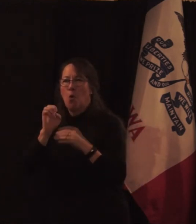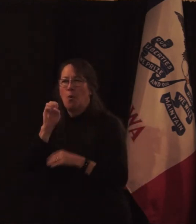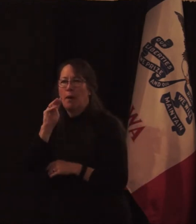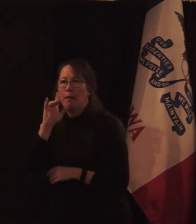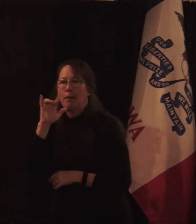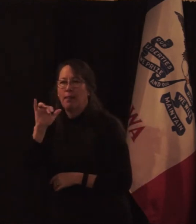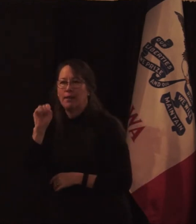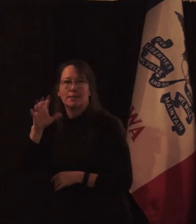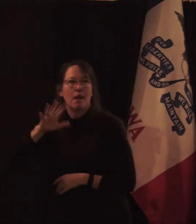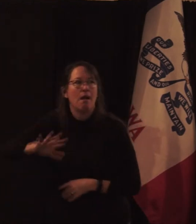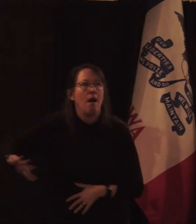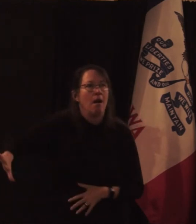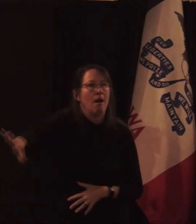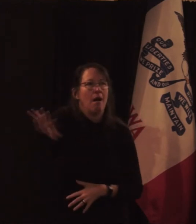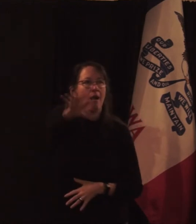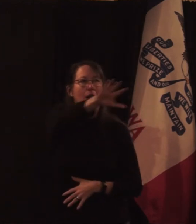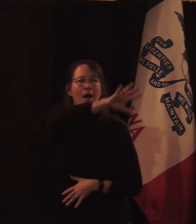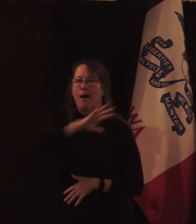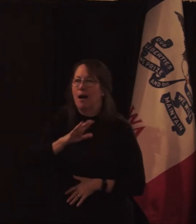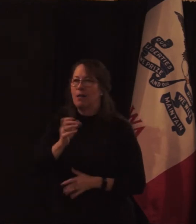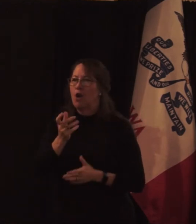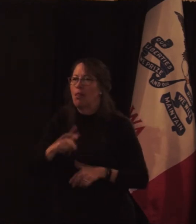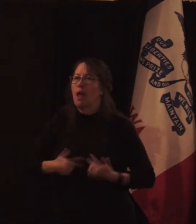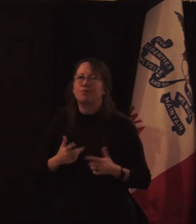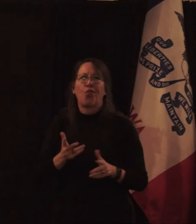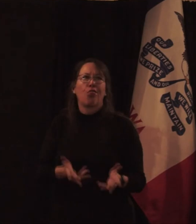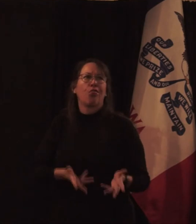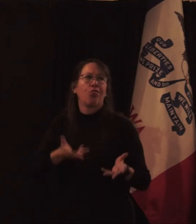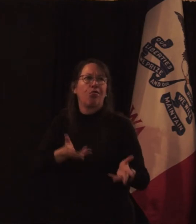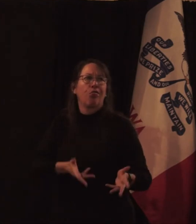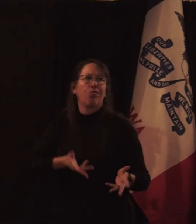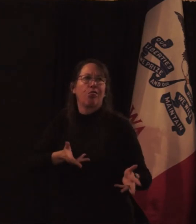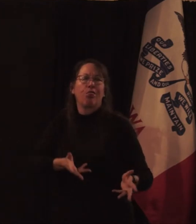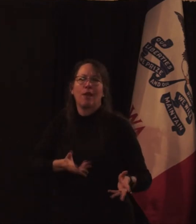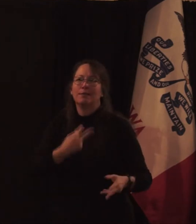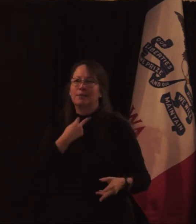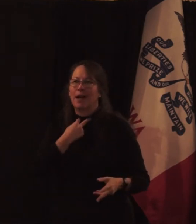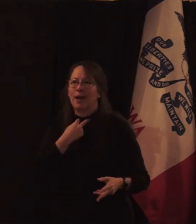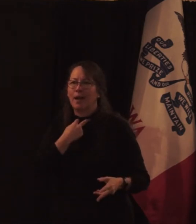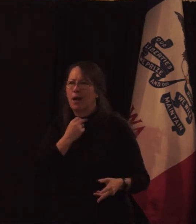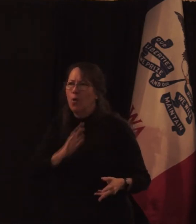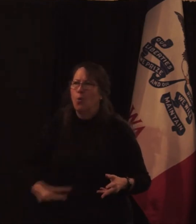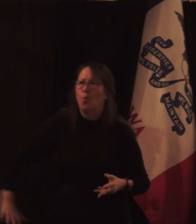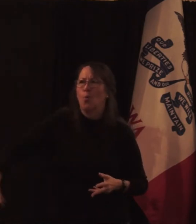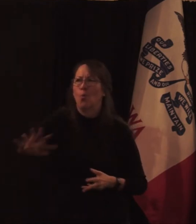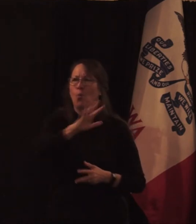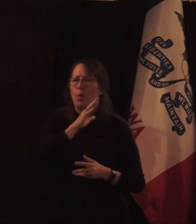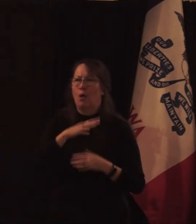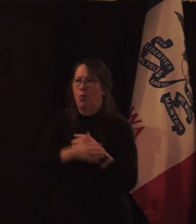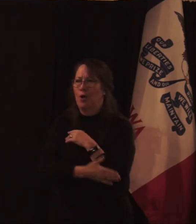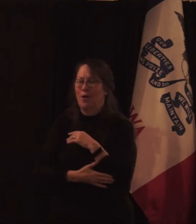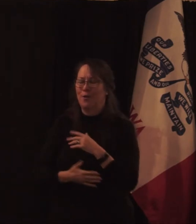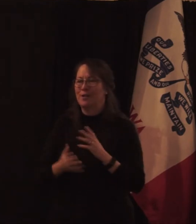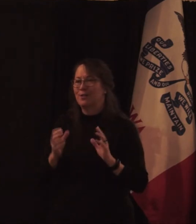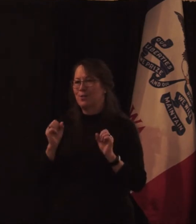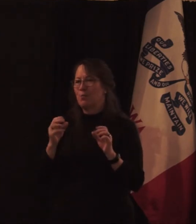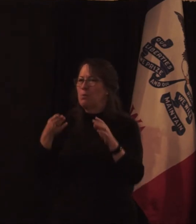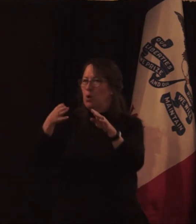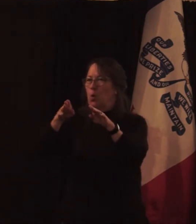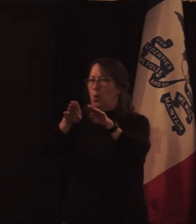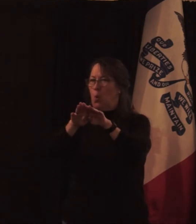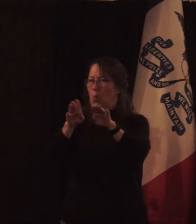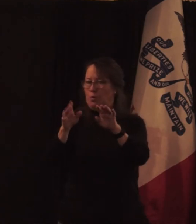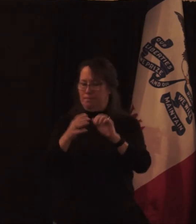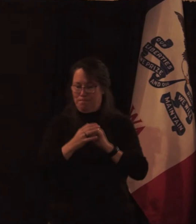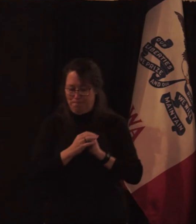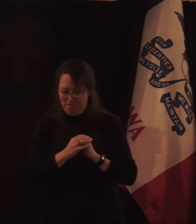there whose lives are being wasted and stuck away all over this place? Well, let me close with